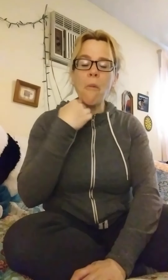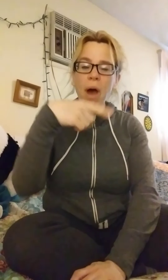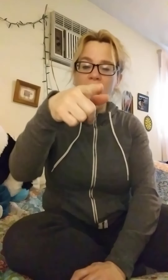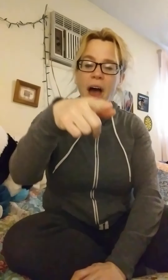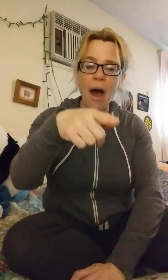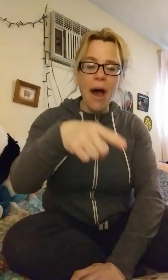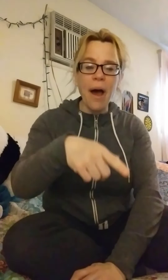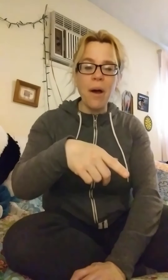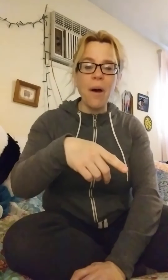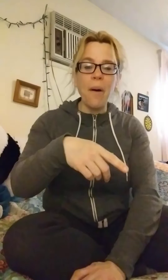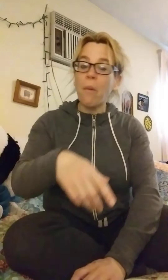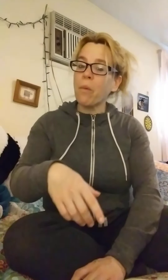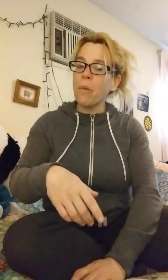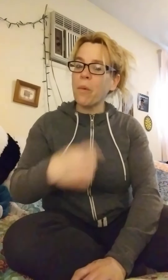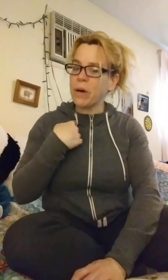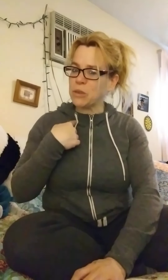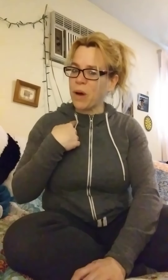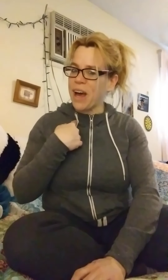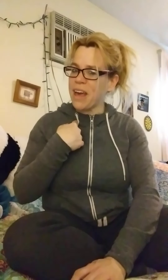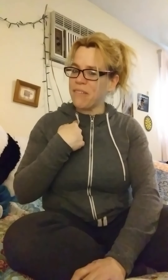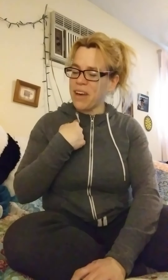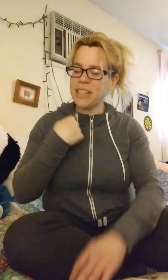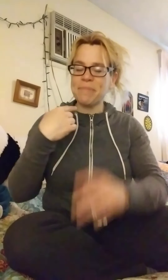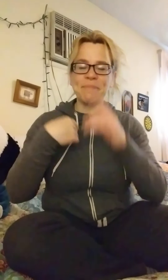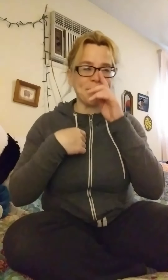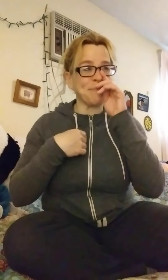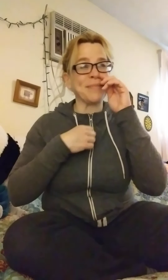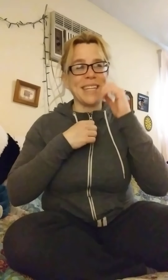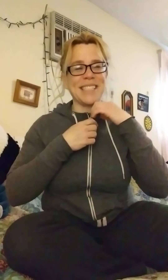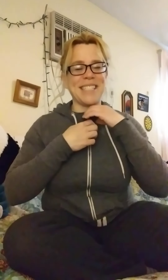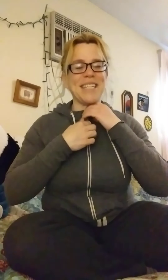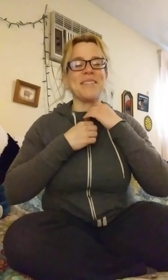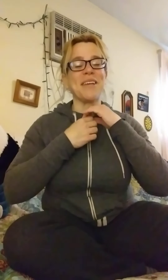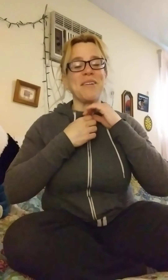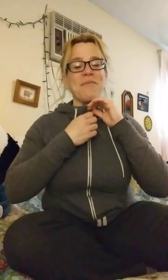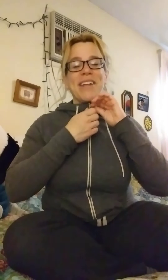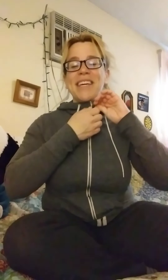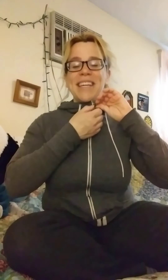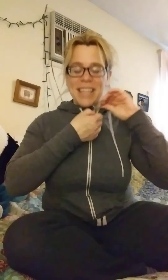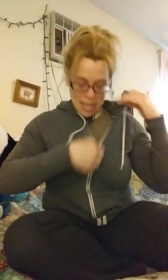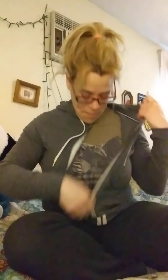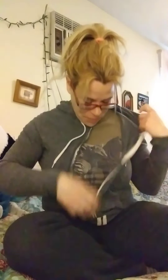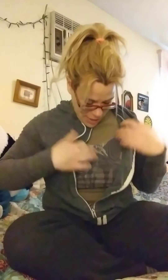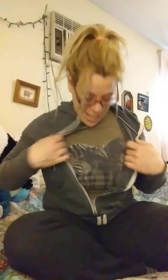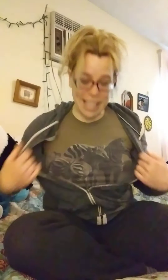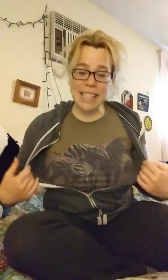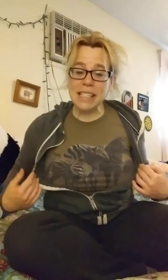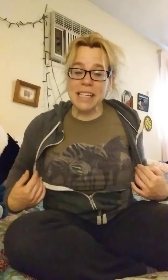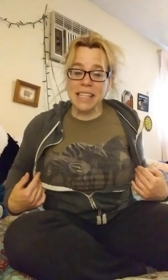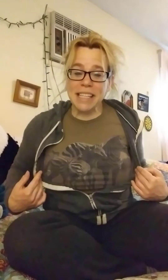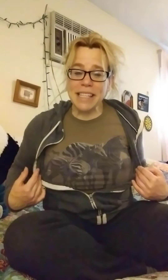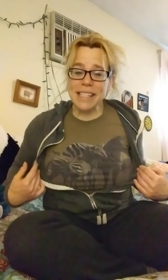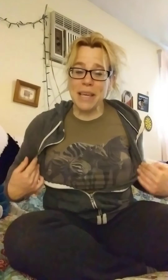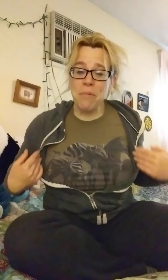What? Oh, what do I have on? Let's see. Are you ready? It is